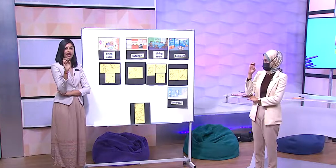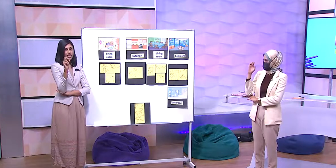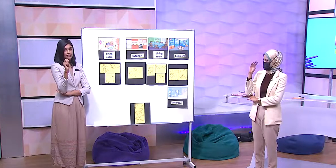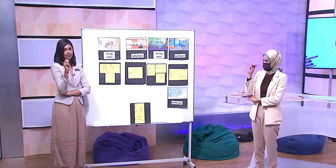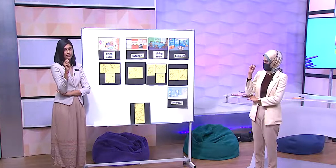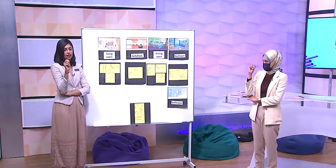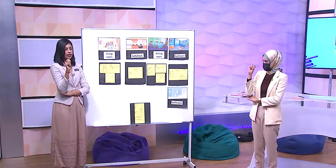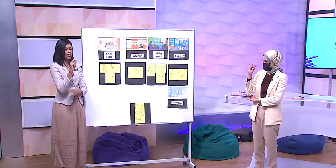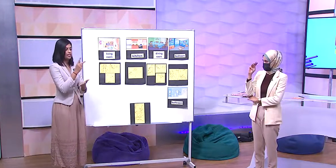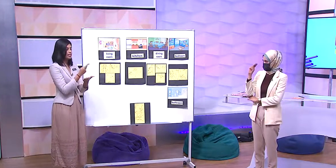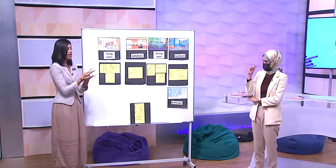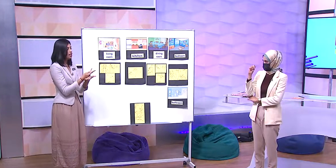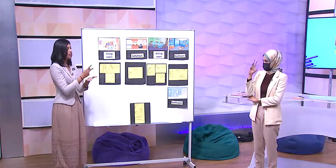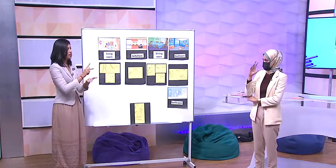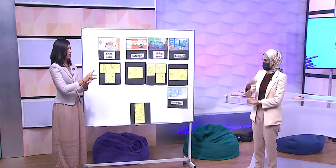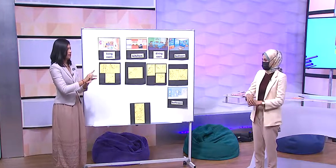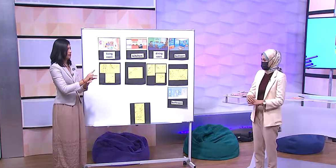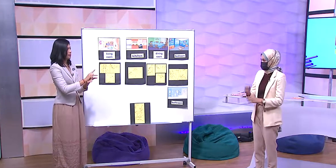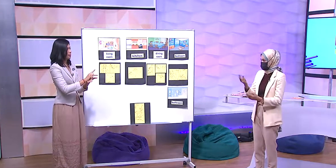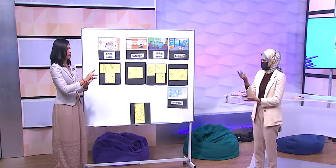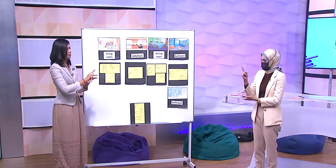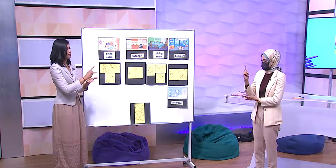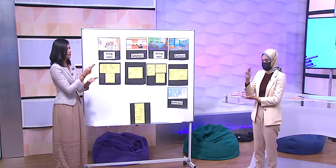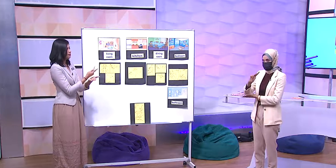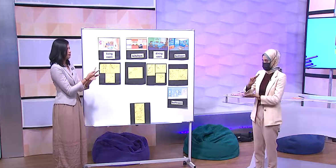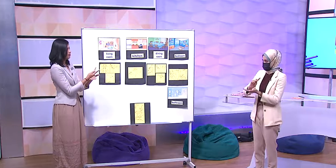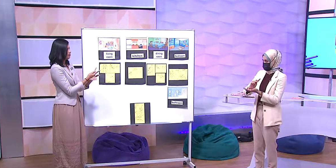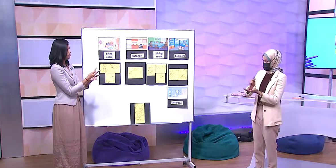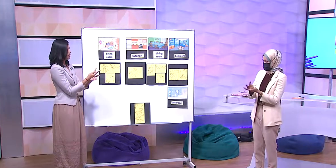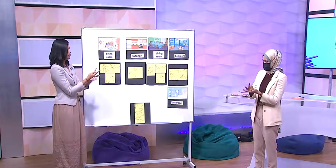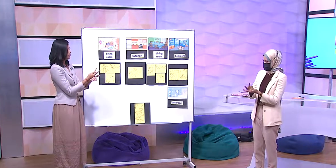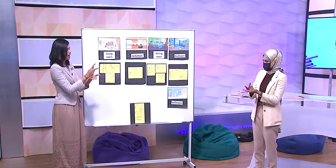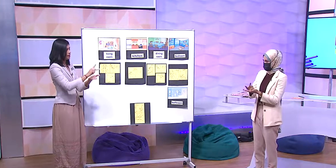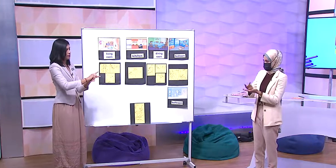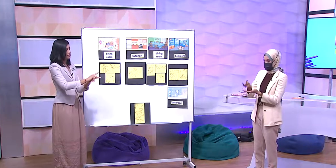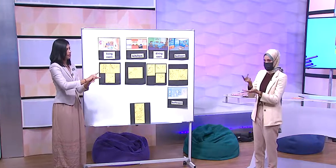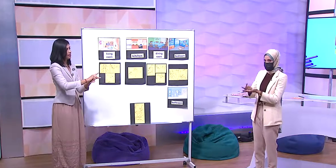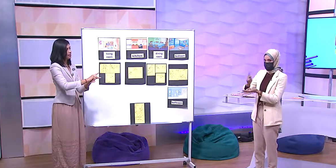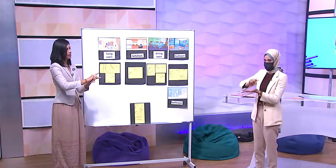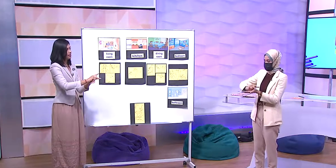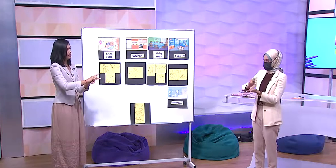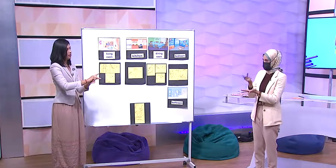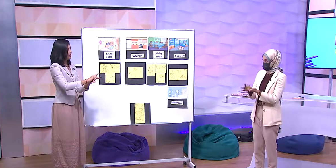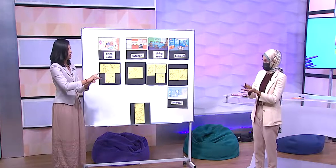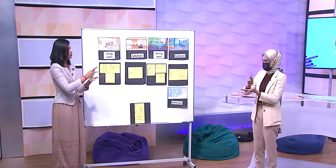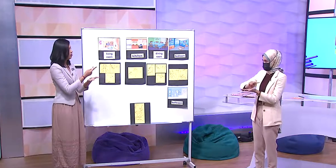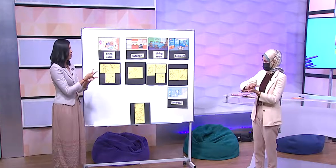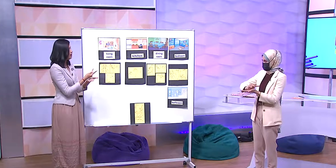H-E-N. N. Okay, that is kitchen. Kitchen. Up and down. Up and down. All right. So, what we do